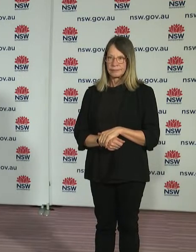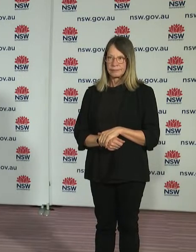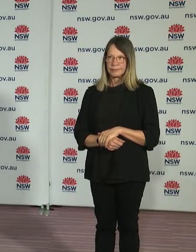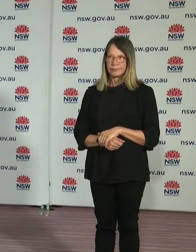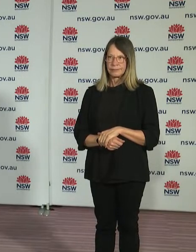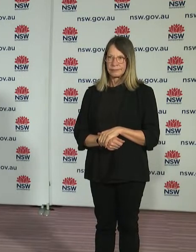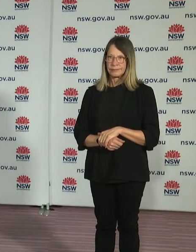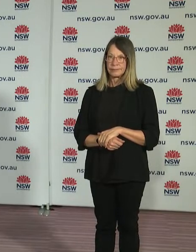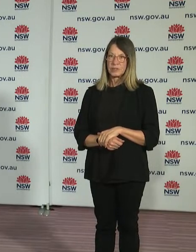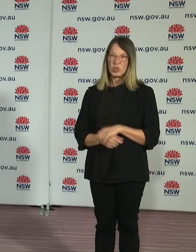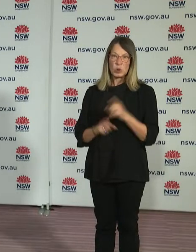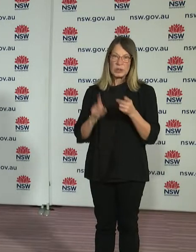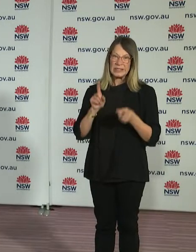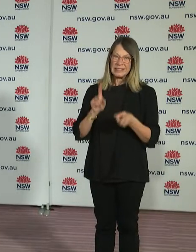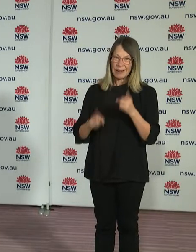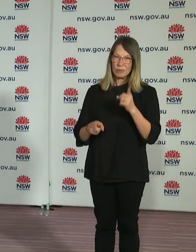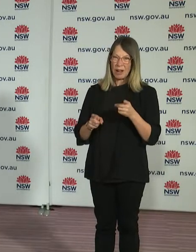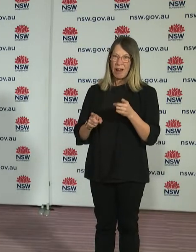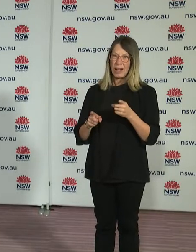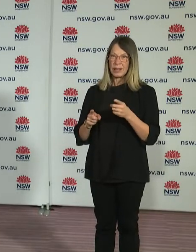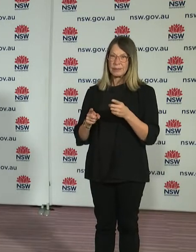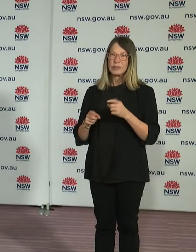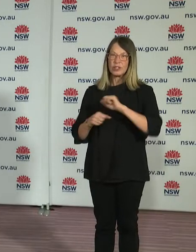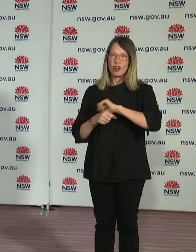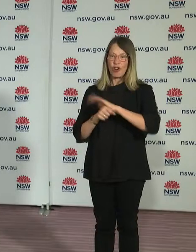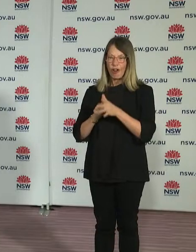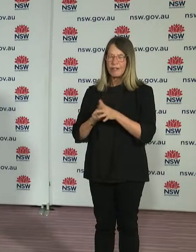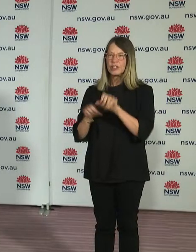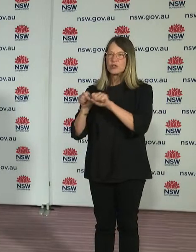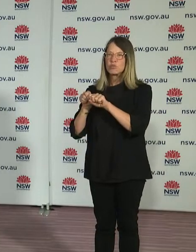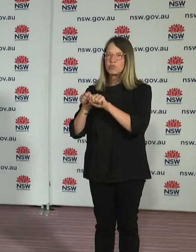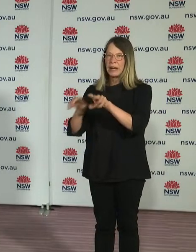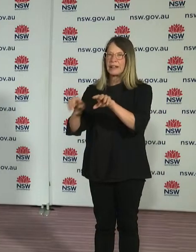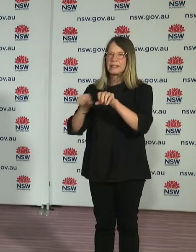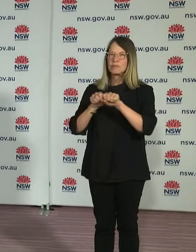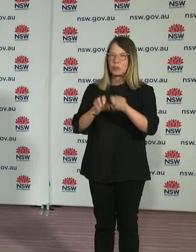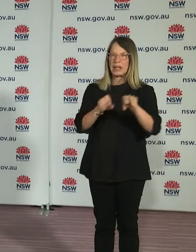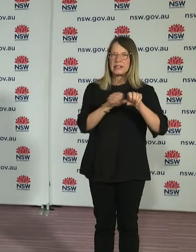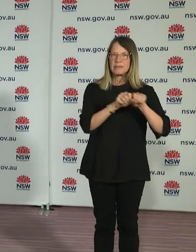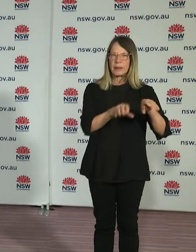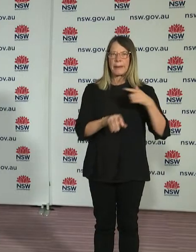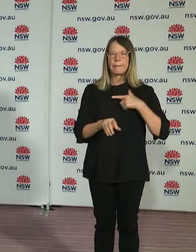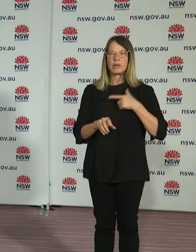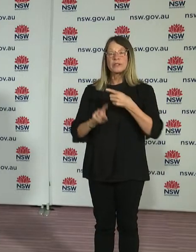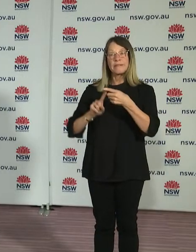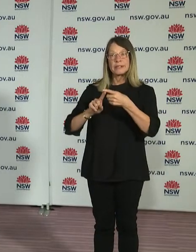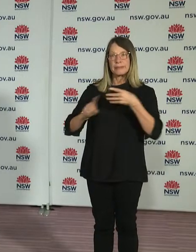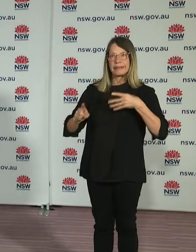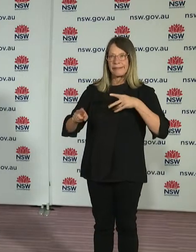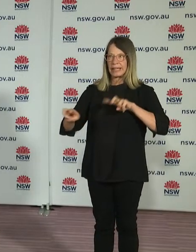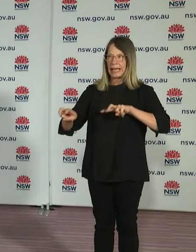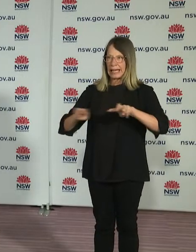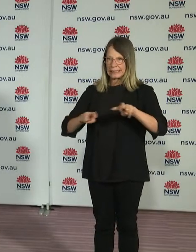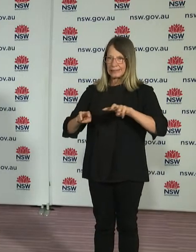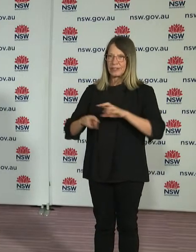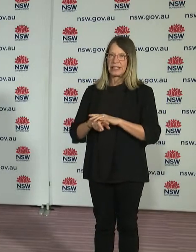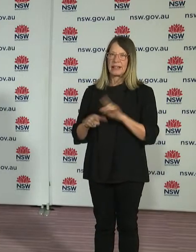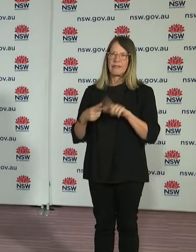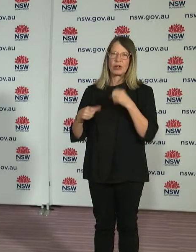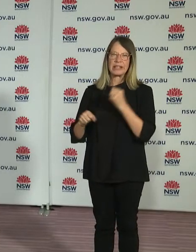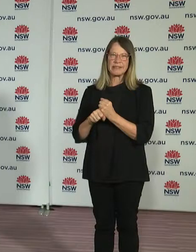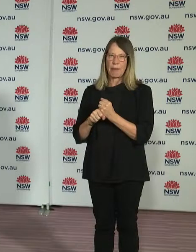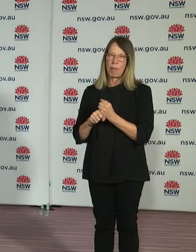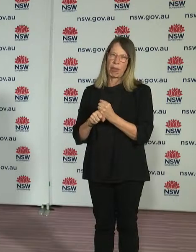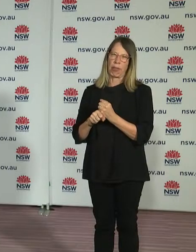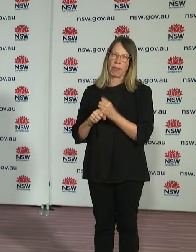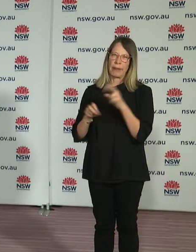might be going through a particular vulnerable community, or they might be in social housing. And therefore the response we would put in place would be much